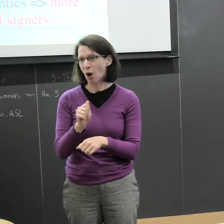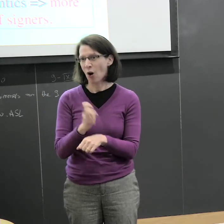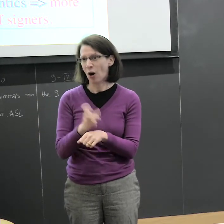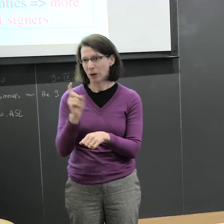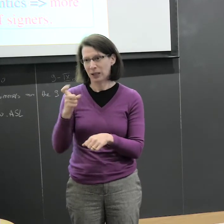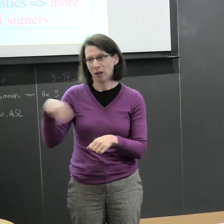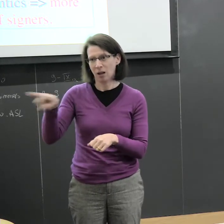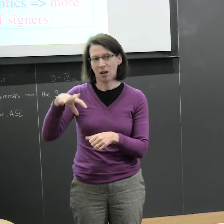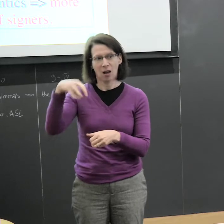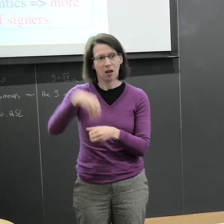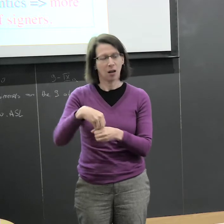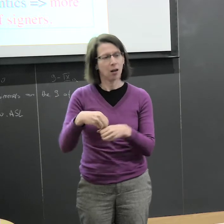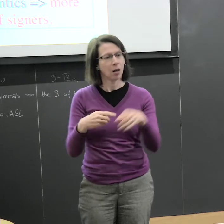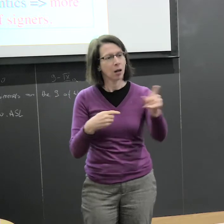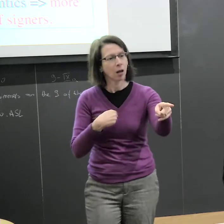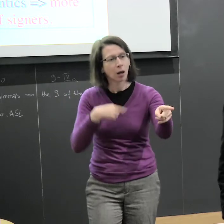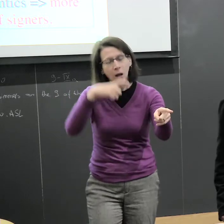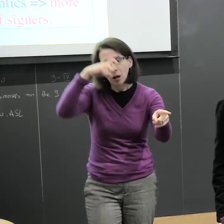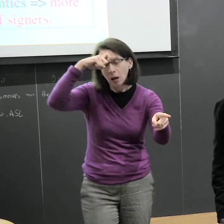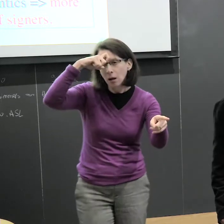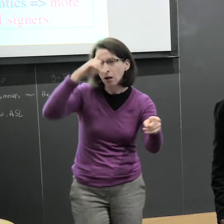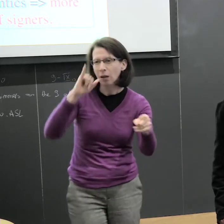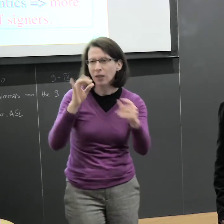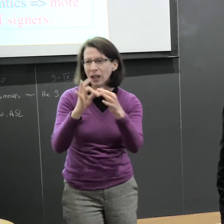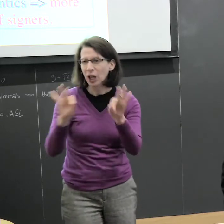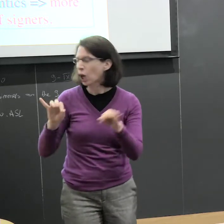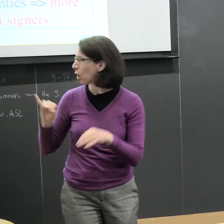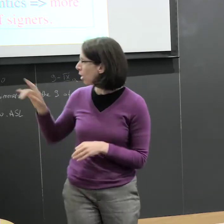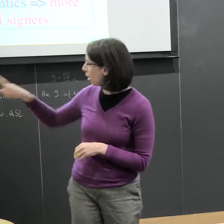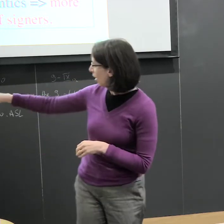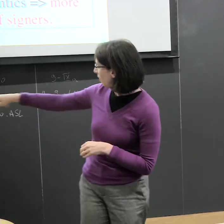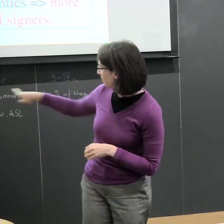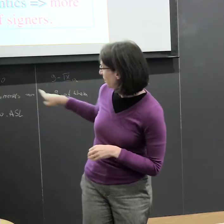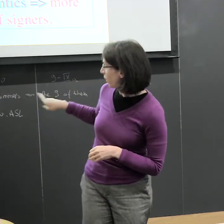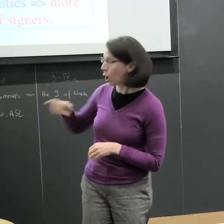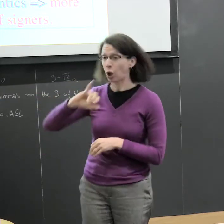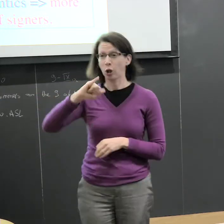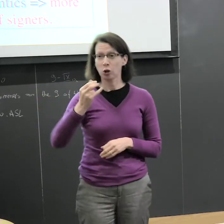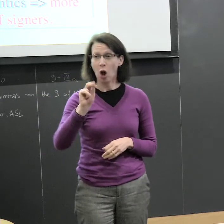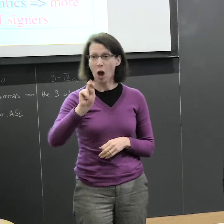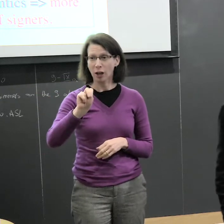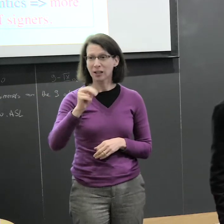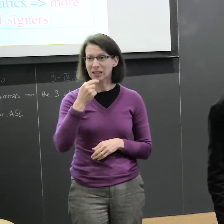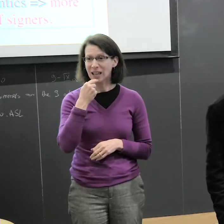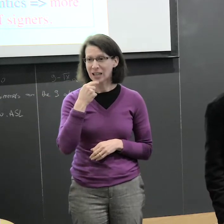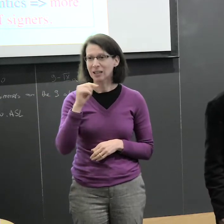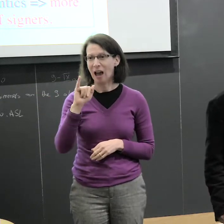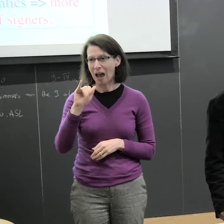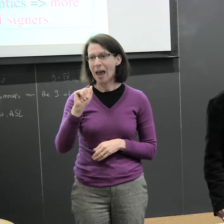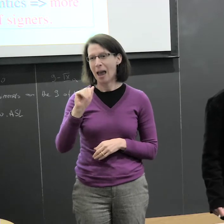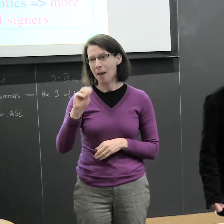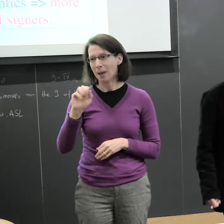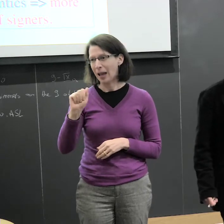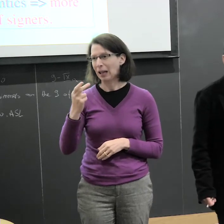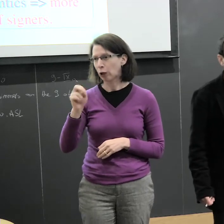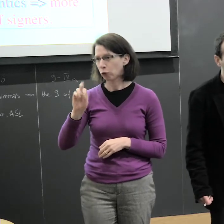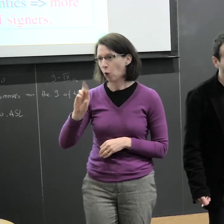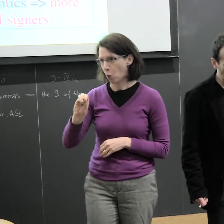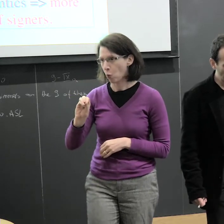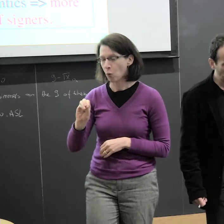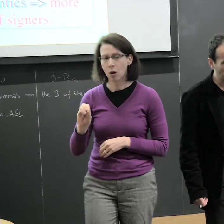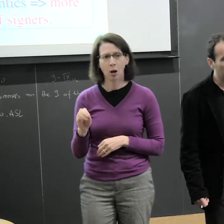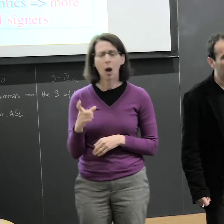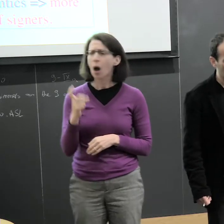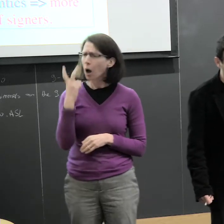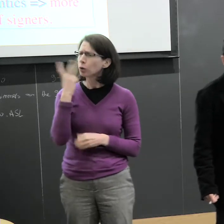I'm a little puzzled about that sentence. John says that I am a hero. Yes. If one says, John says I am a hero, I could